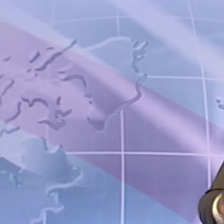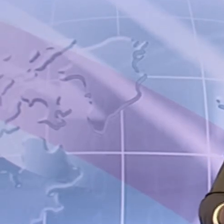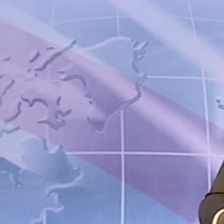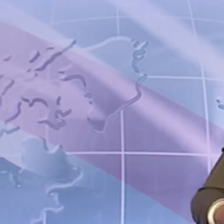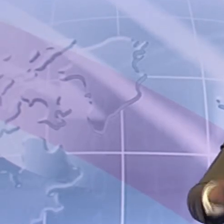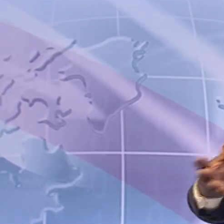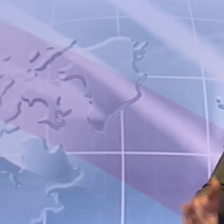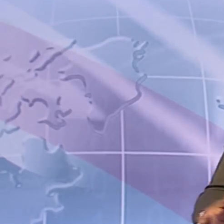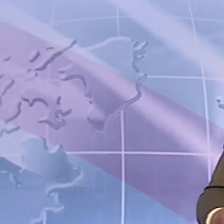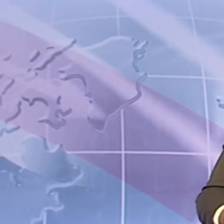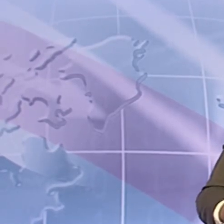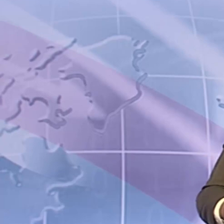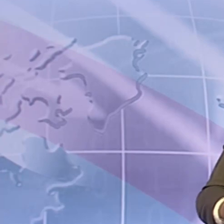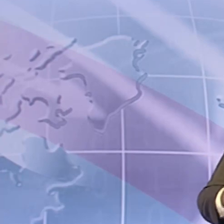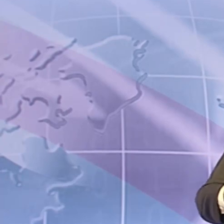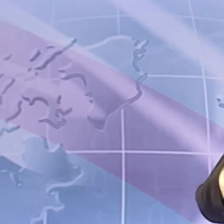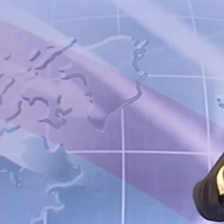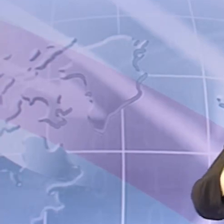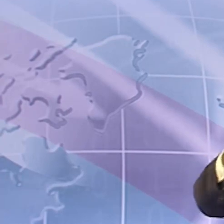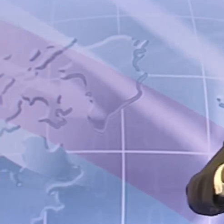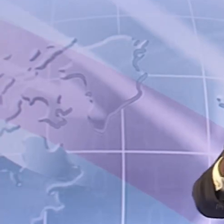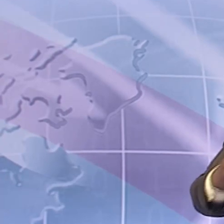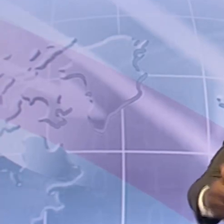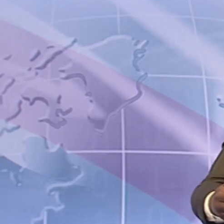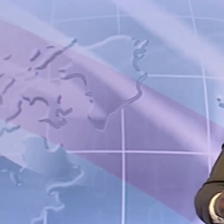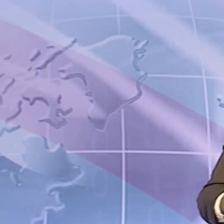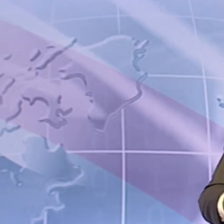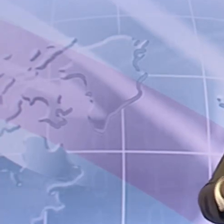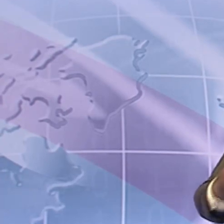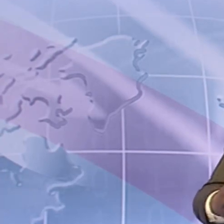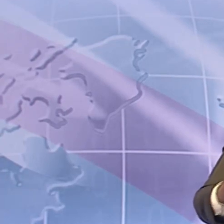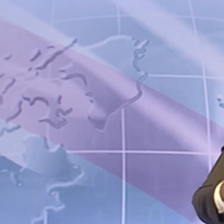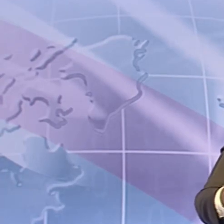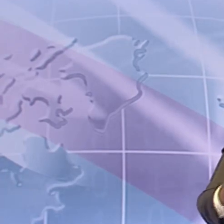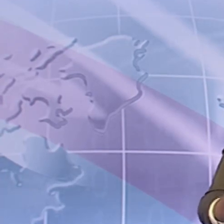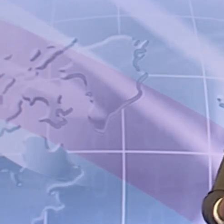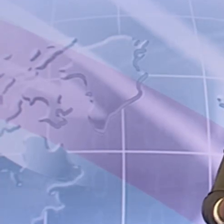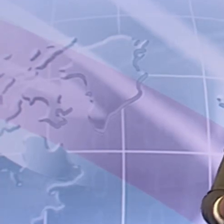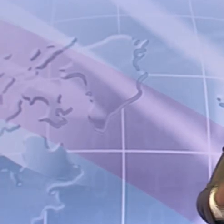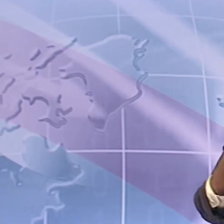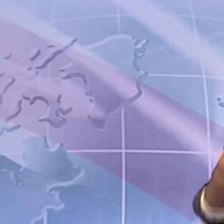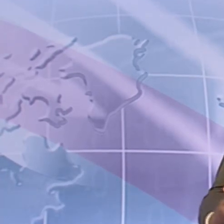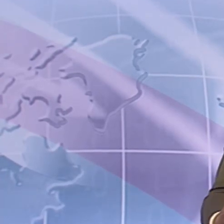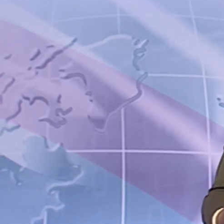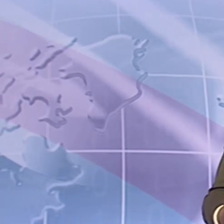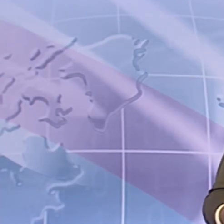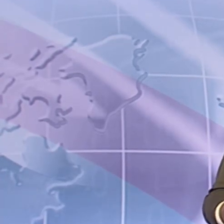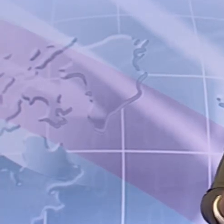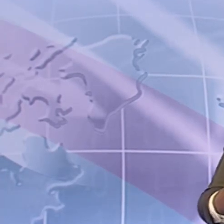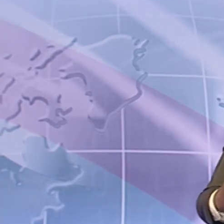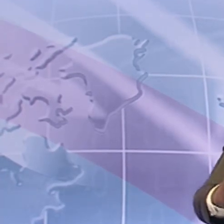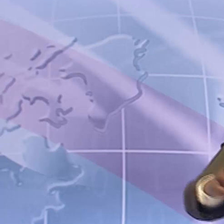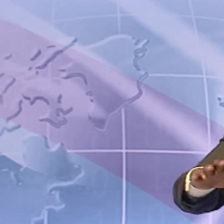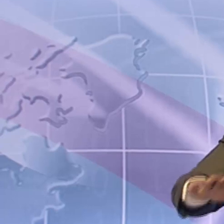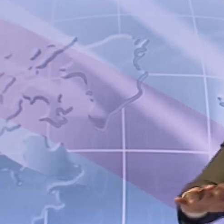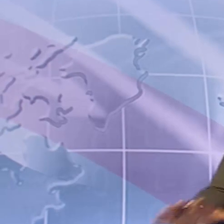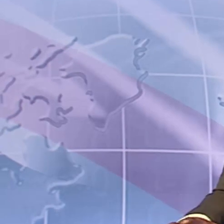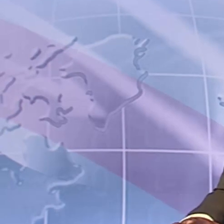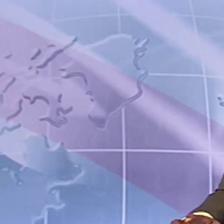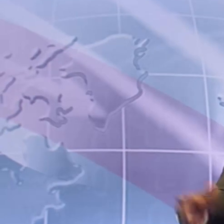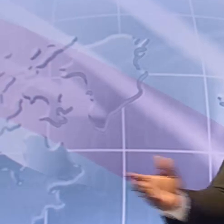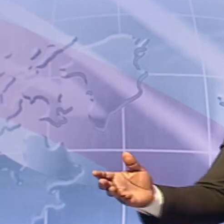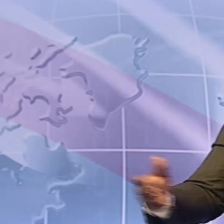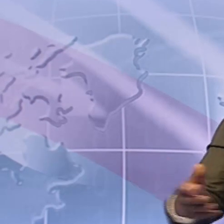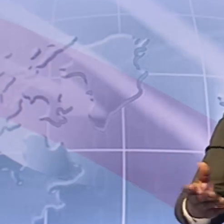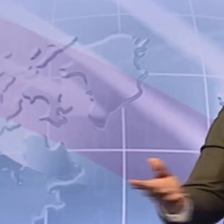could be 27,000, it could be 30,000. The exactitude at this point is crucial that we know, and then it will settle the minds of